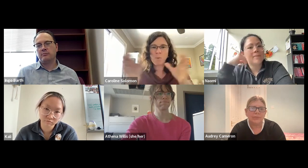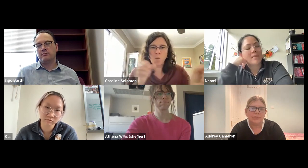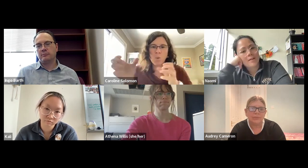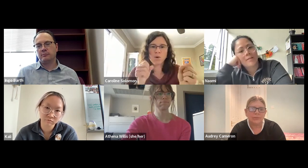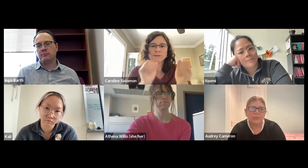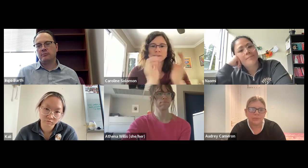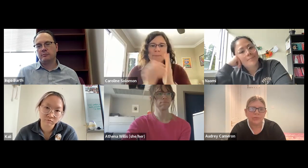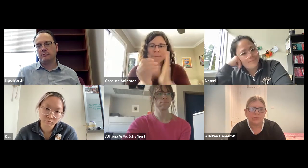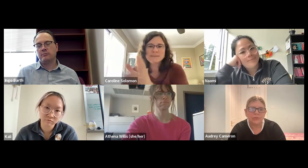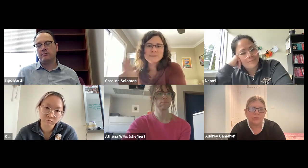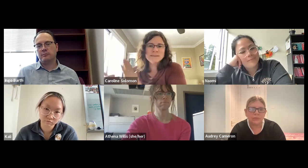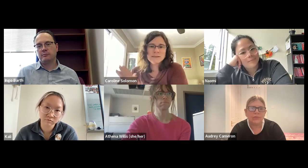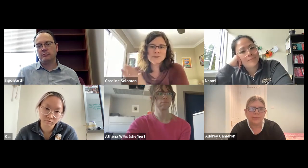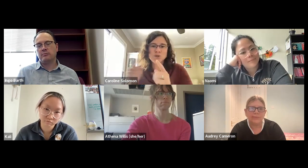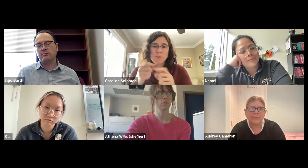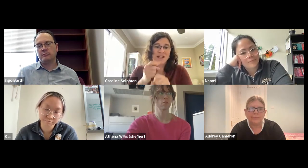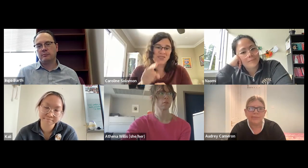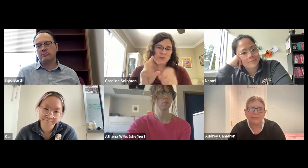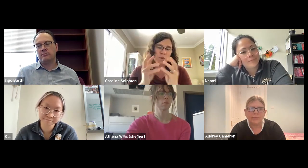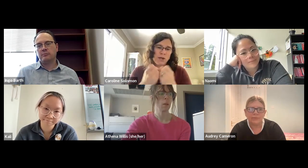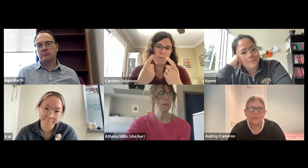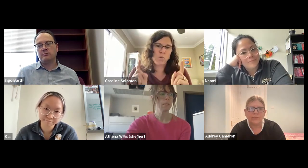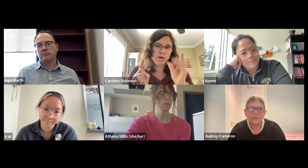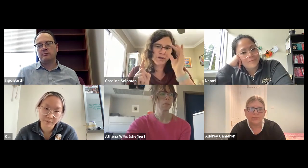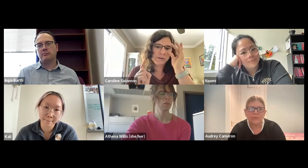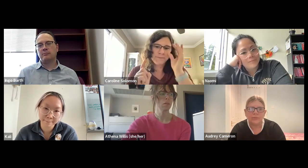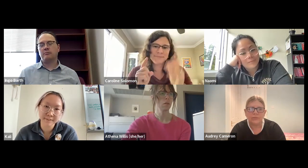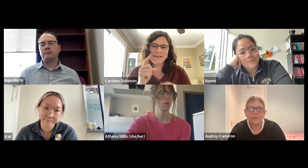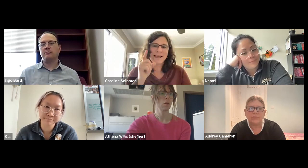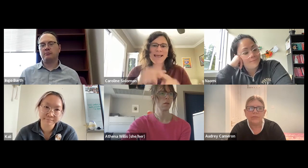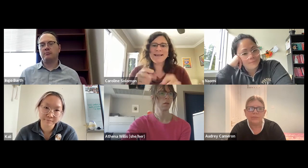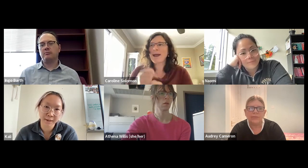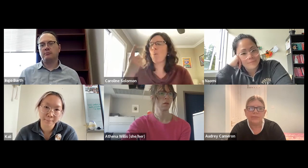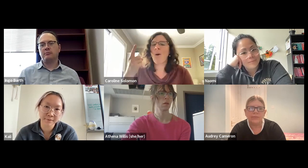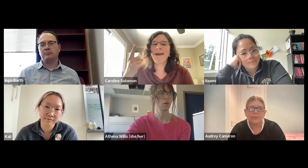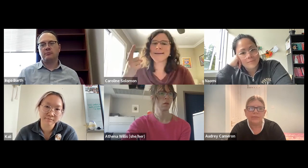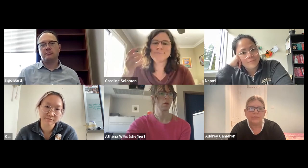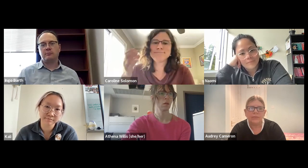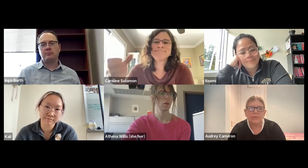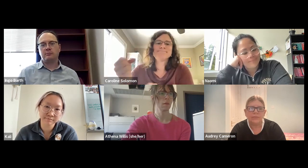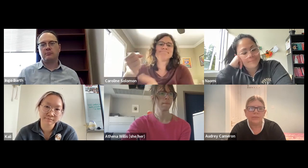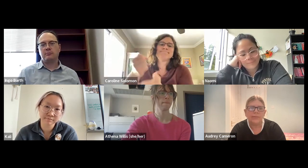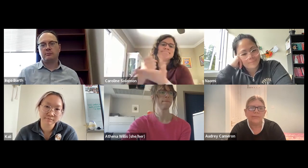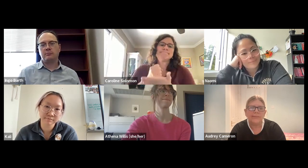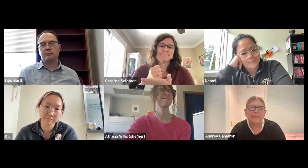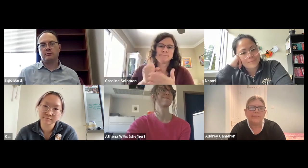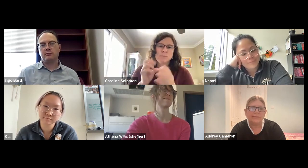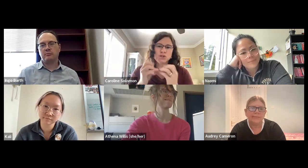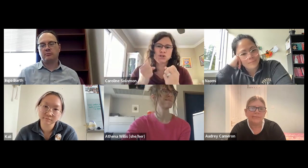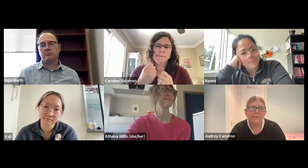a supplemental. So again, pulling in these supplemental grants to make it work. I don't think it's like we will get